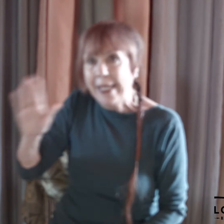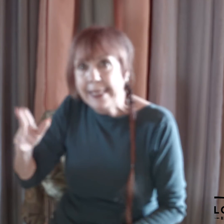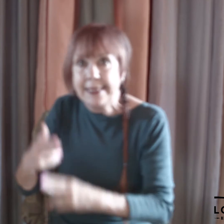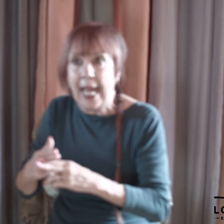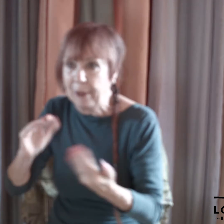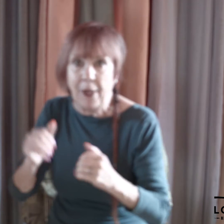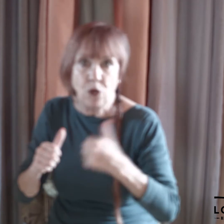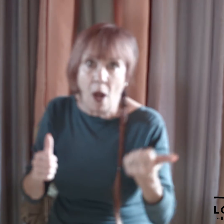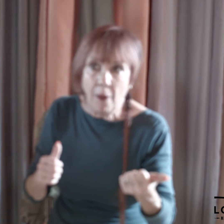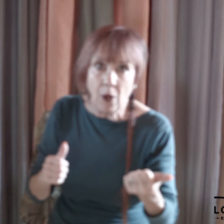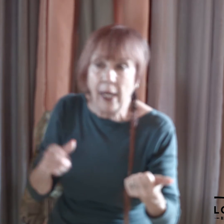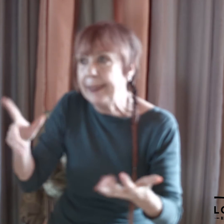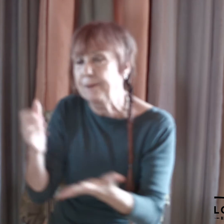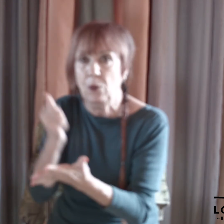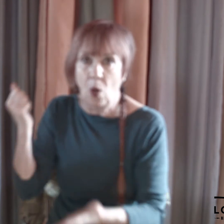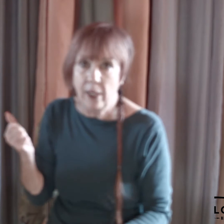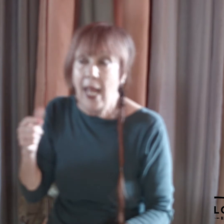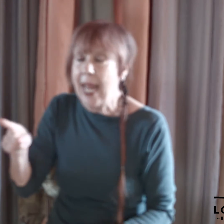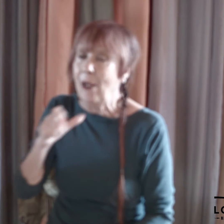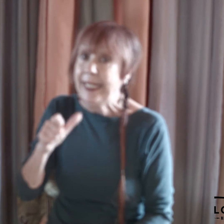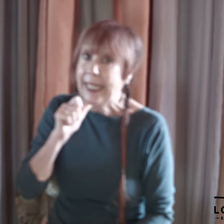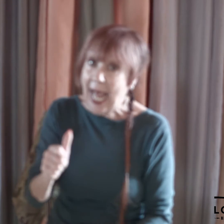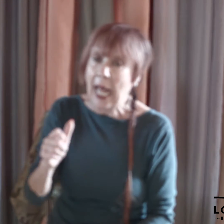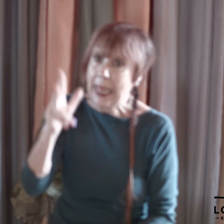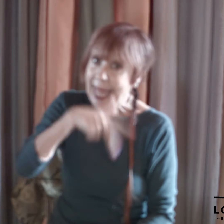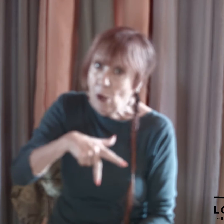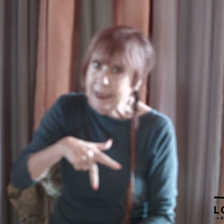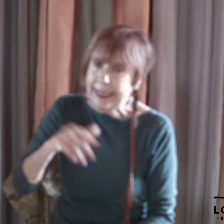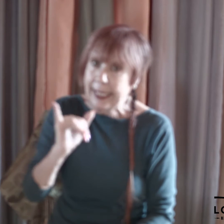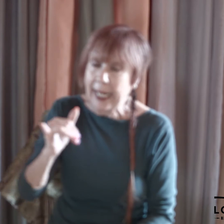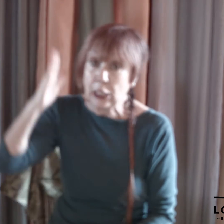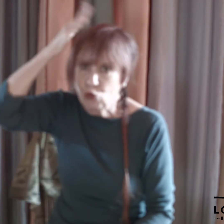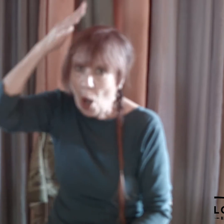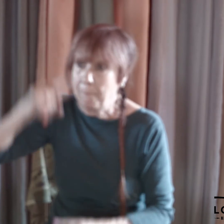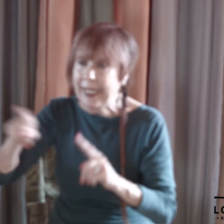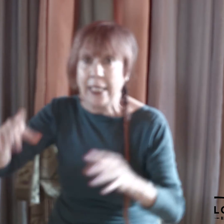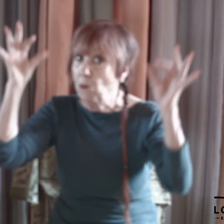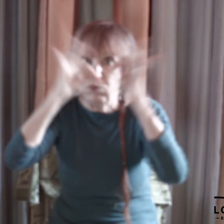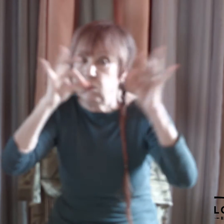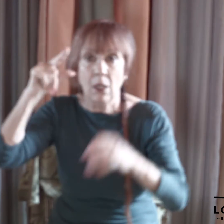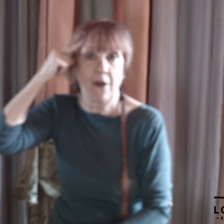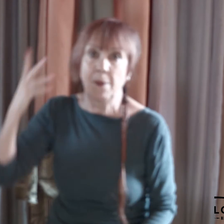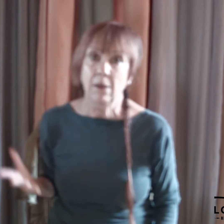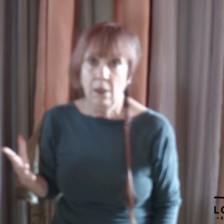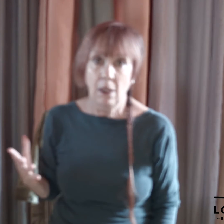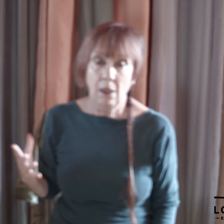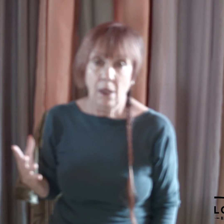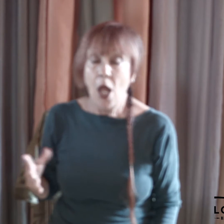the governor. Now, he wasn't nearly as bad as Donald Trump, but he didn't know anything about governing either. And so when the bill landed